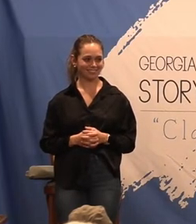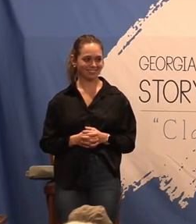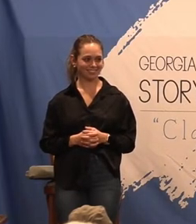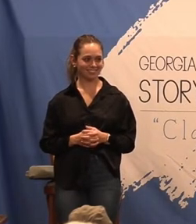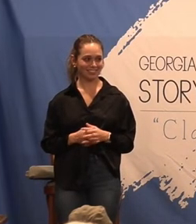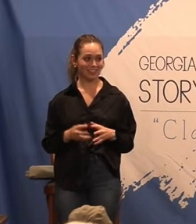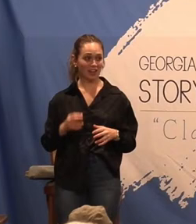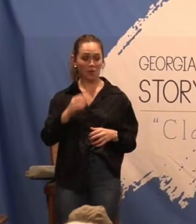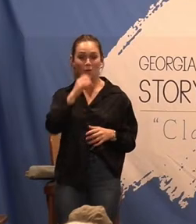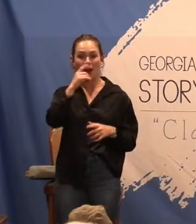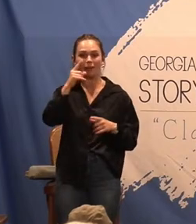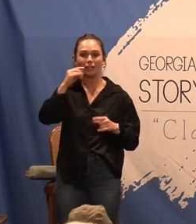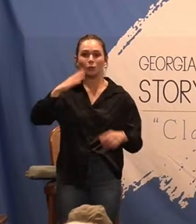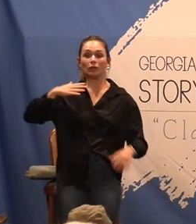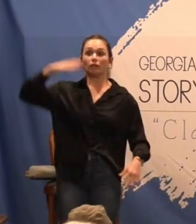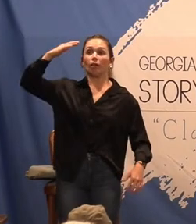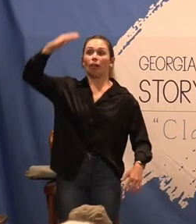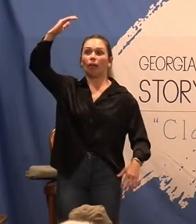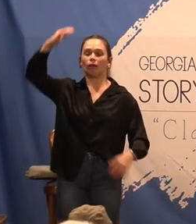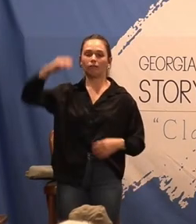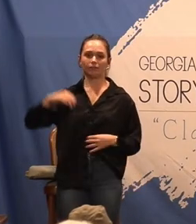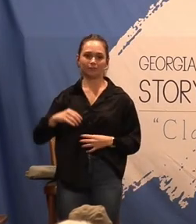What I'm not doing is growing up.